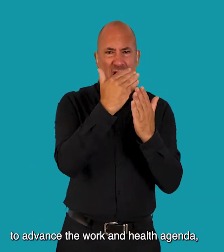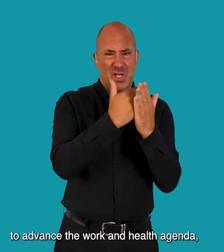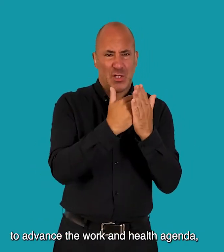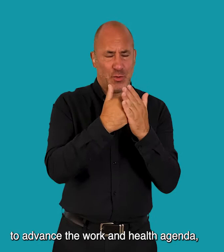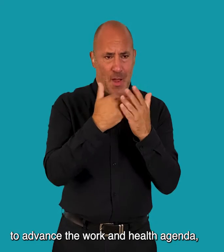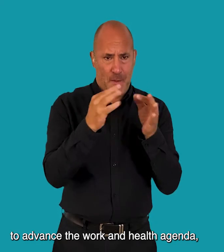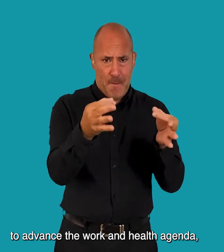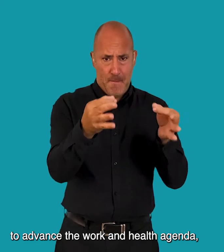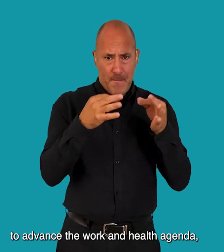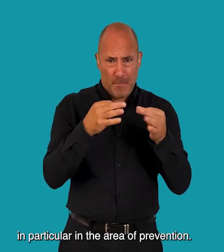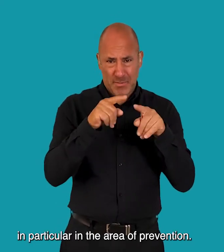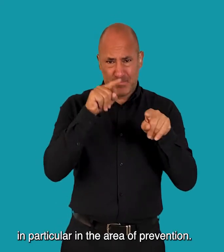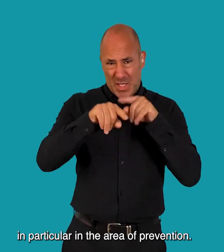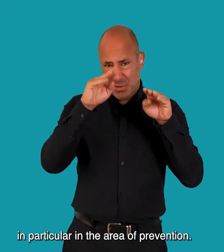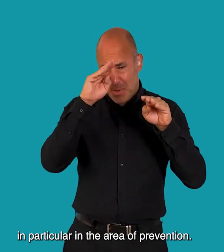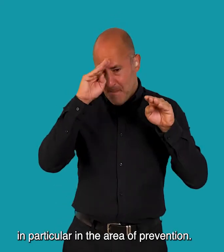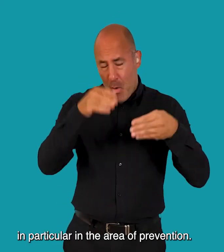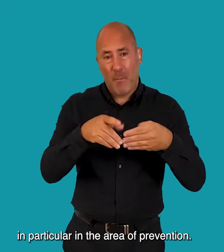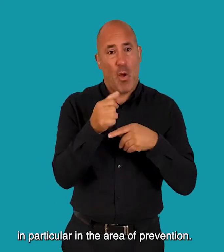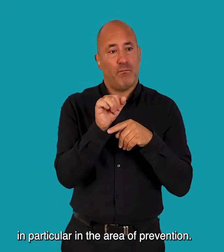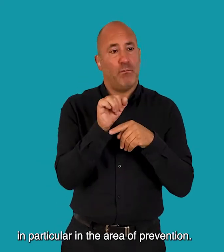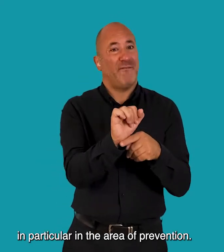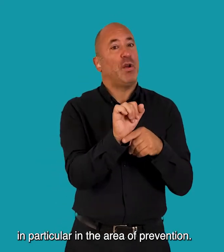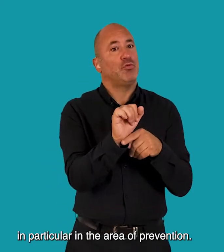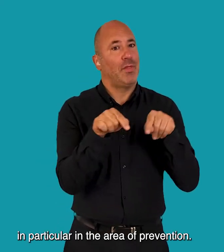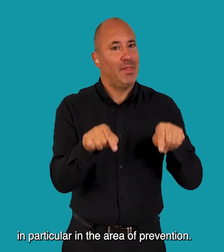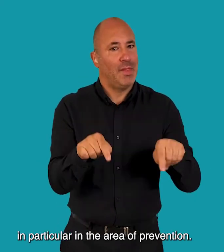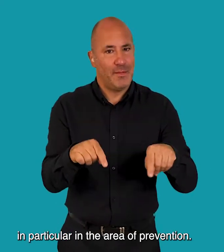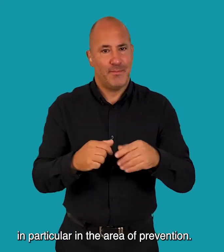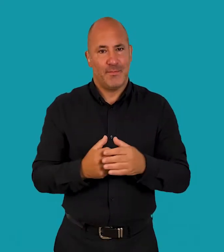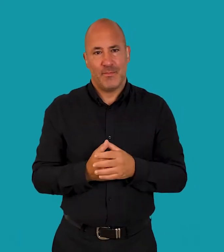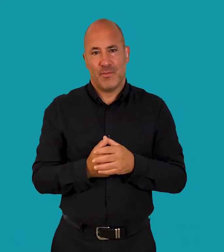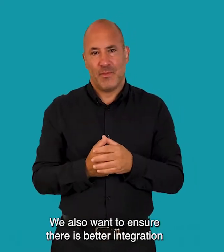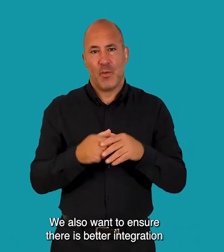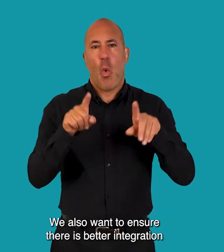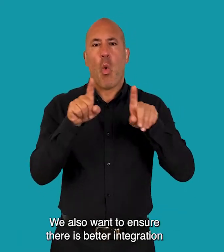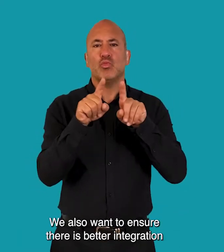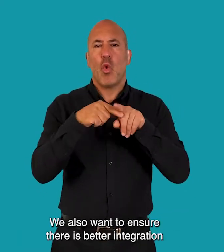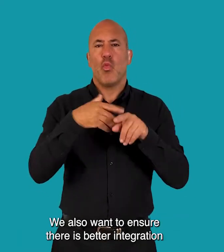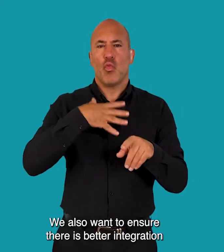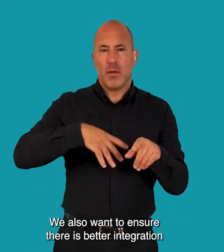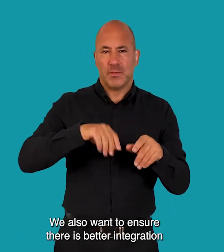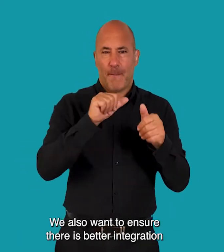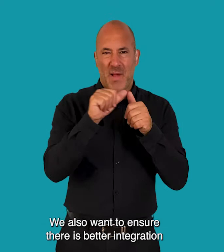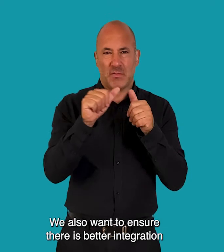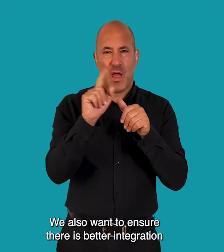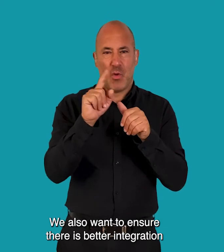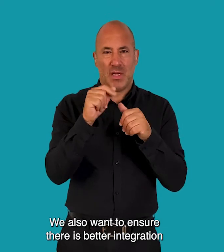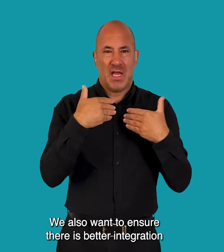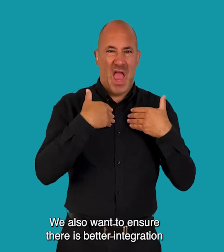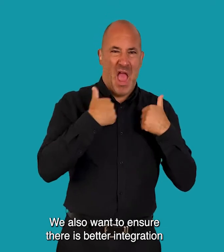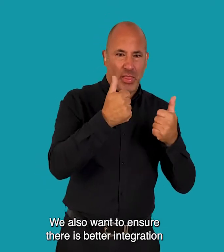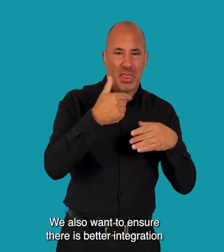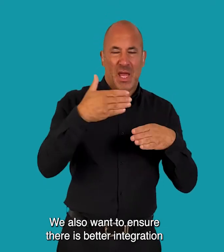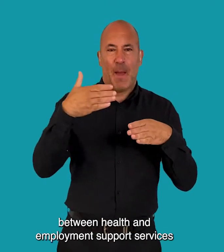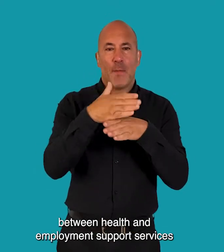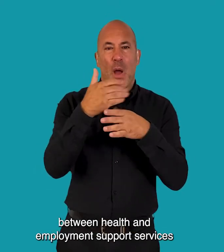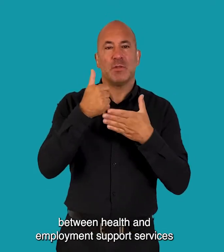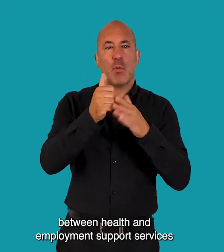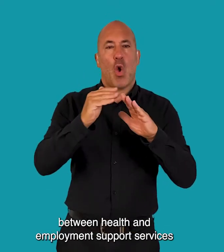health agenda, in particular in the area of prevention. We also want to ensure there is better integration between health